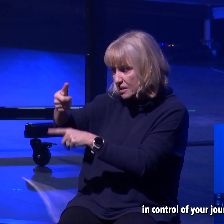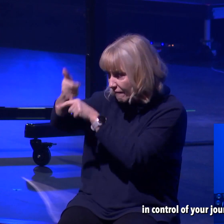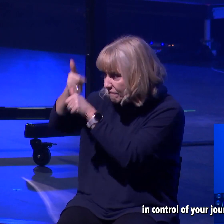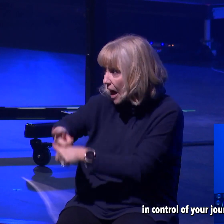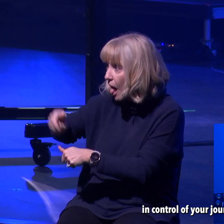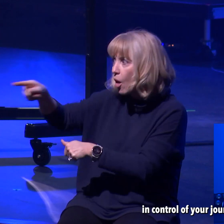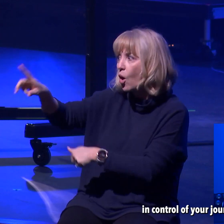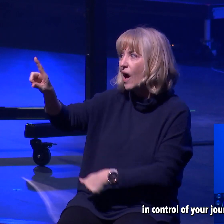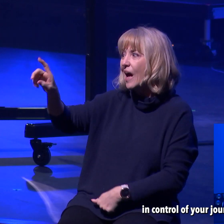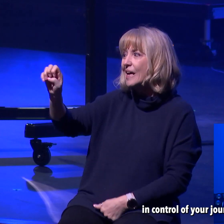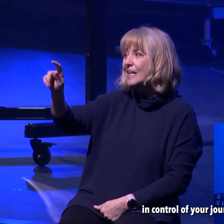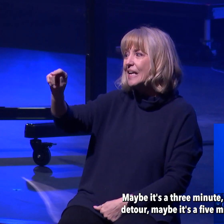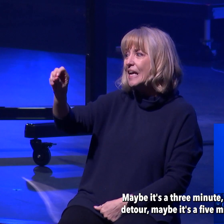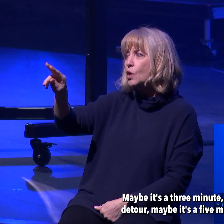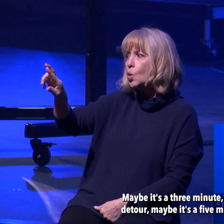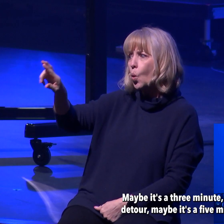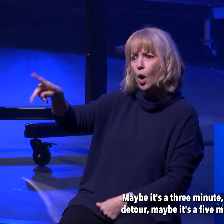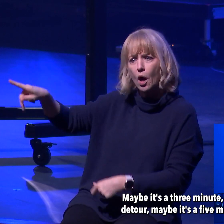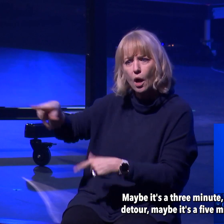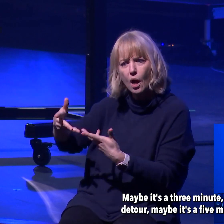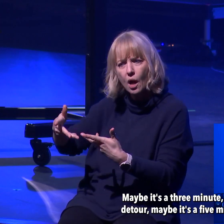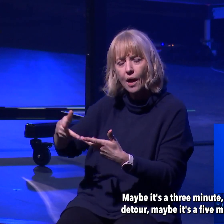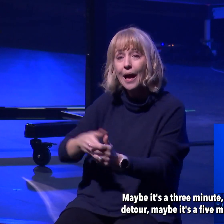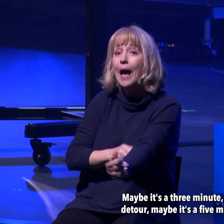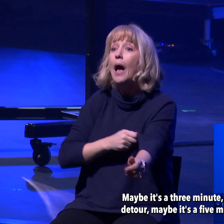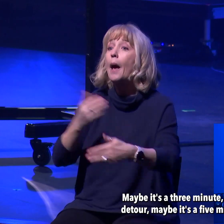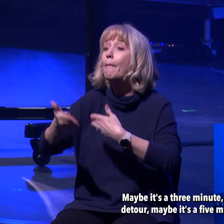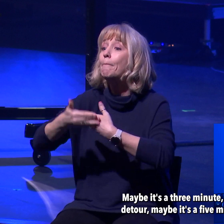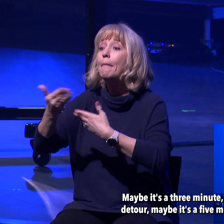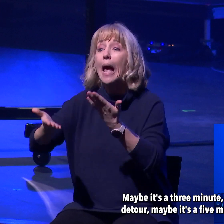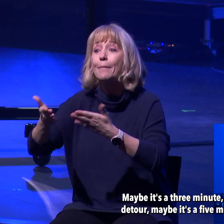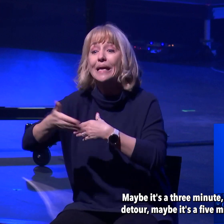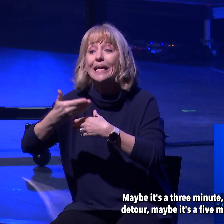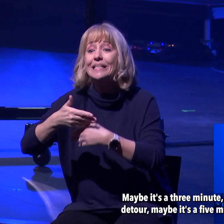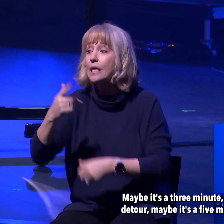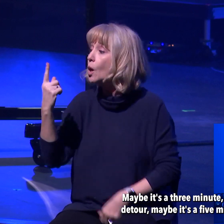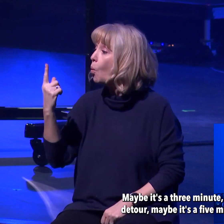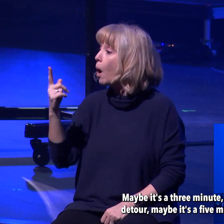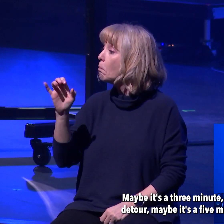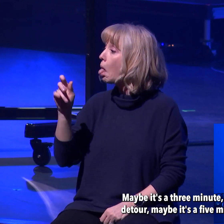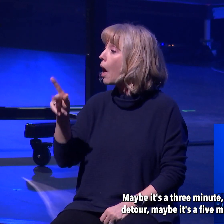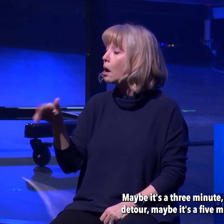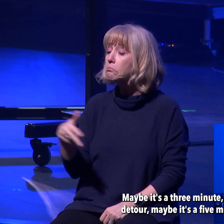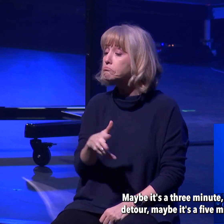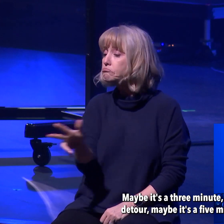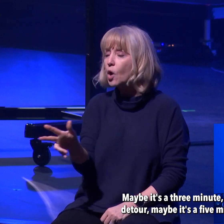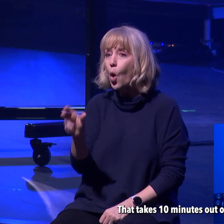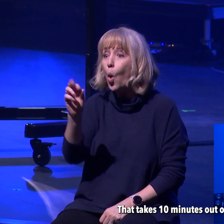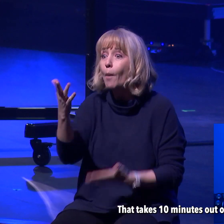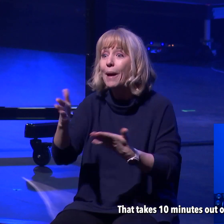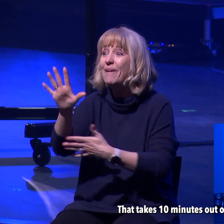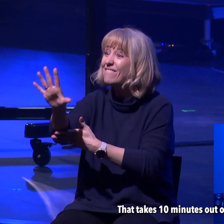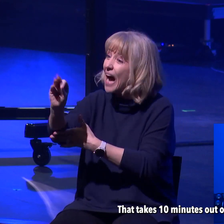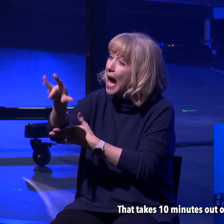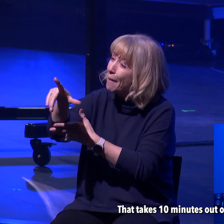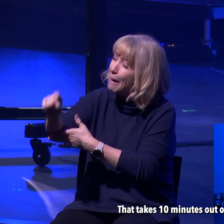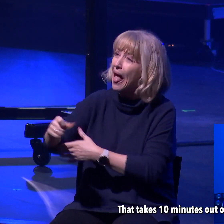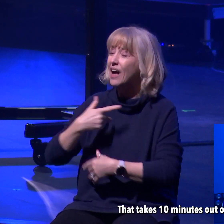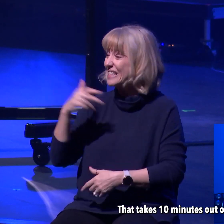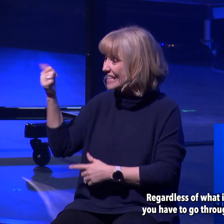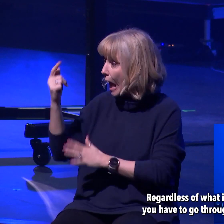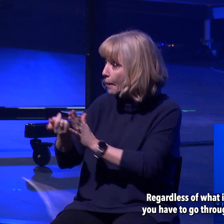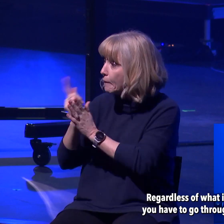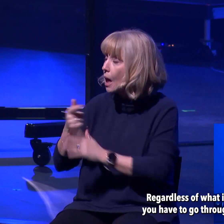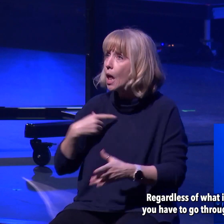now in control of your journey. Maybe it's a 3-minute, 1-block detour. Maybe it's a 5-mile detour that takes 10 minutes out of your